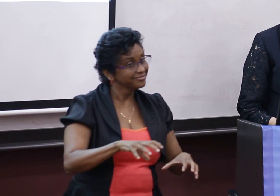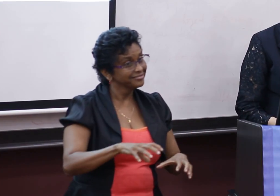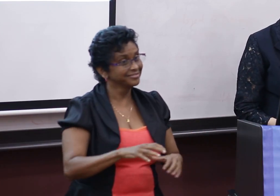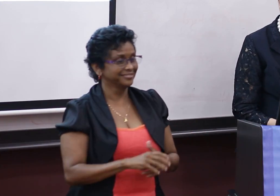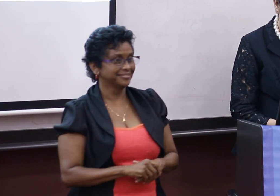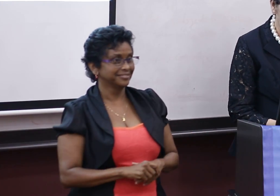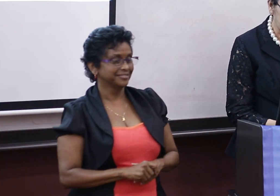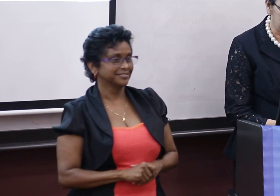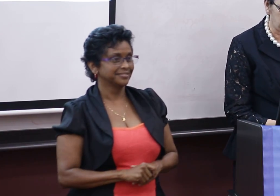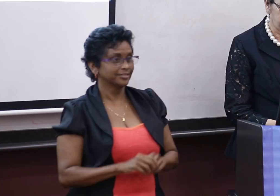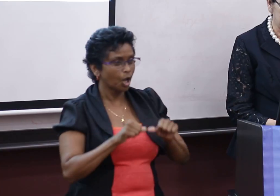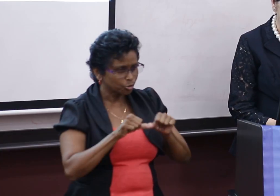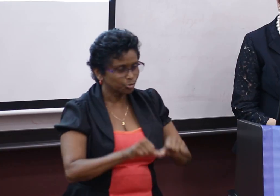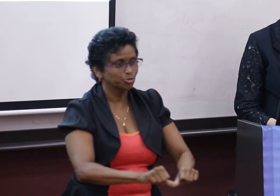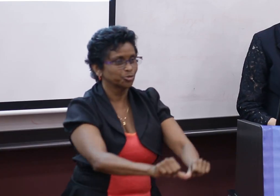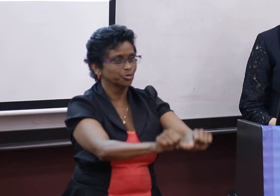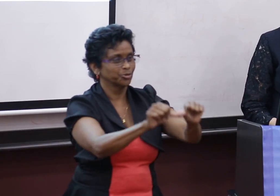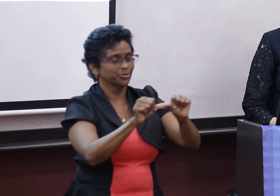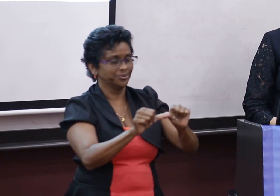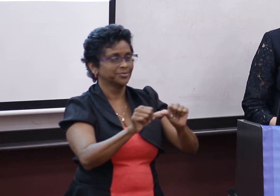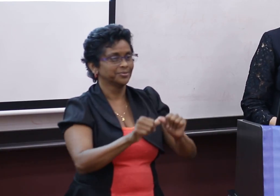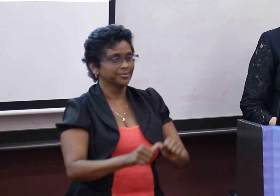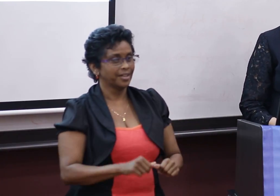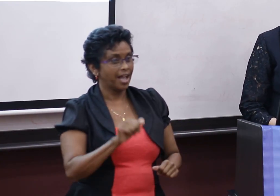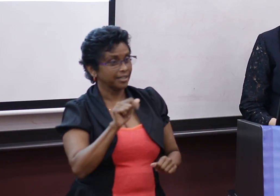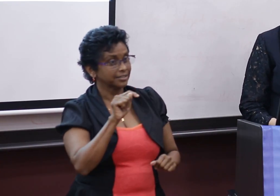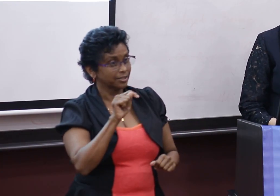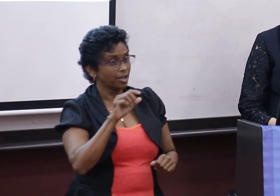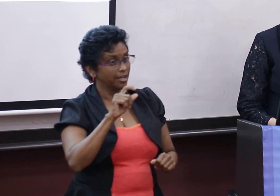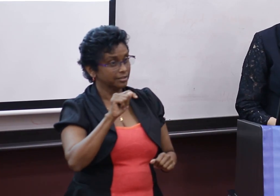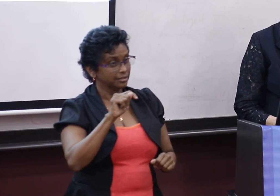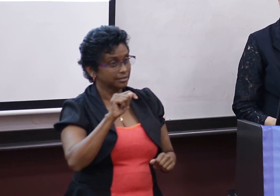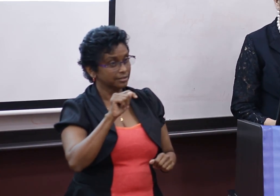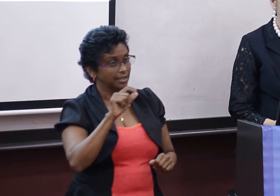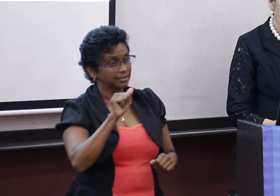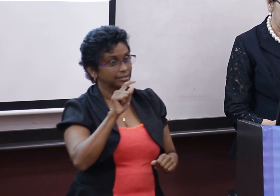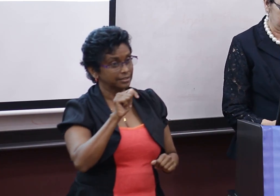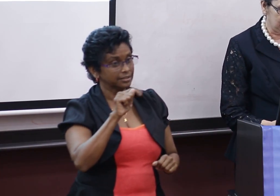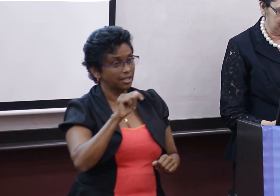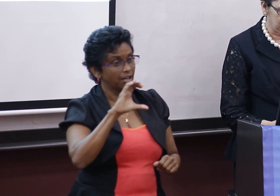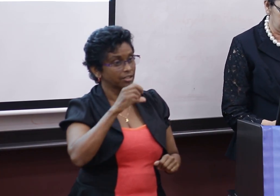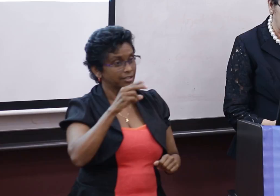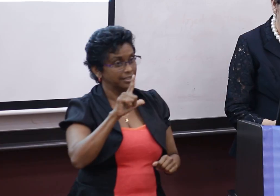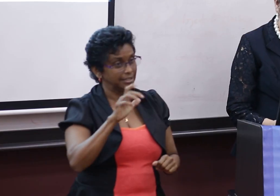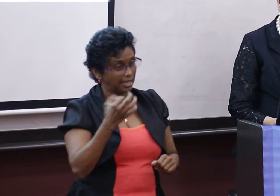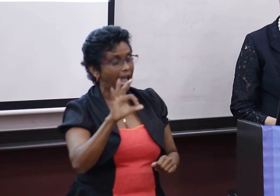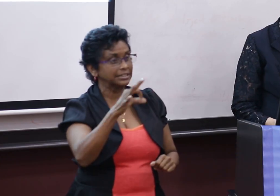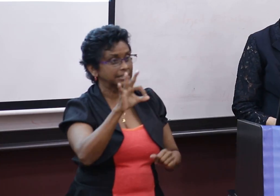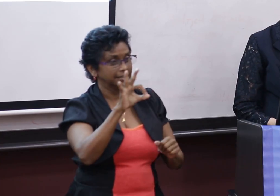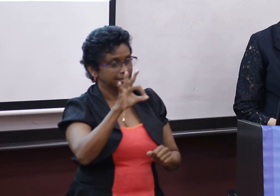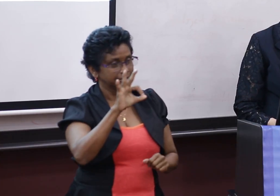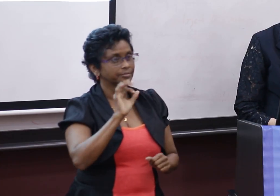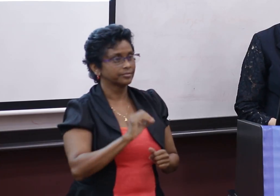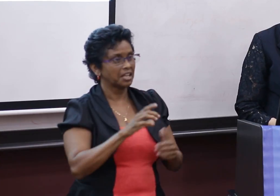articles of the UNCRPD, I will present some information on Article 19, living independently and being included